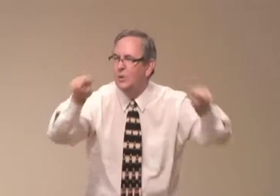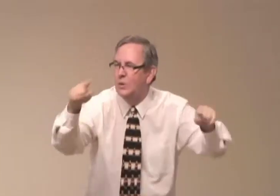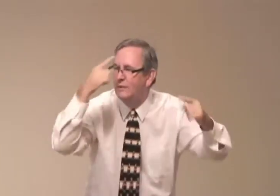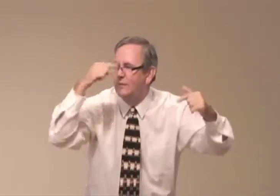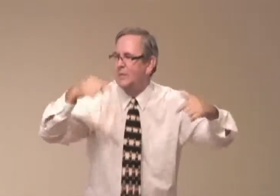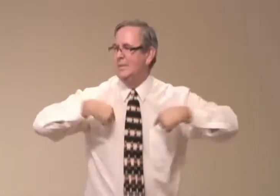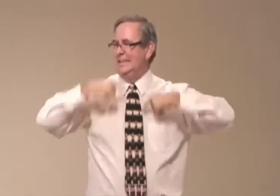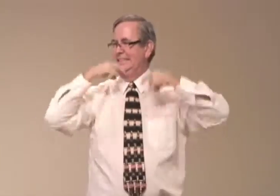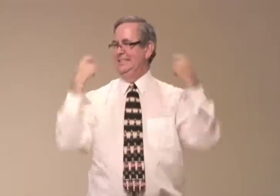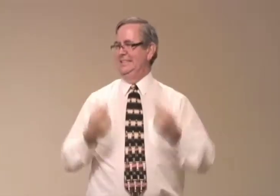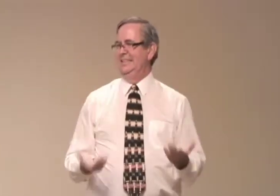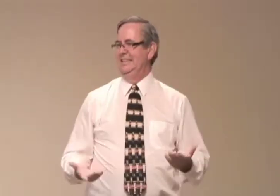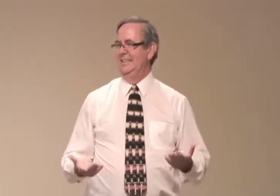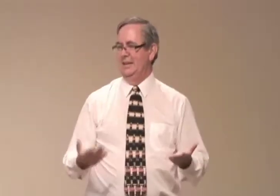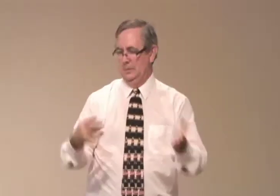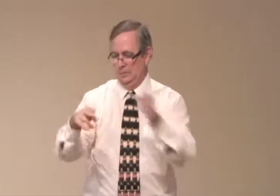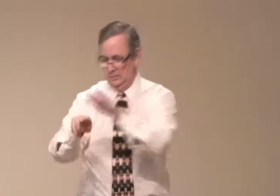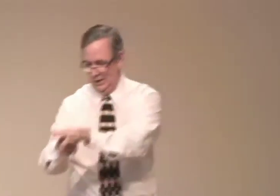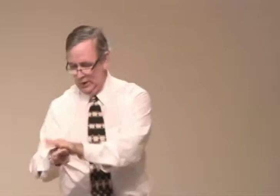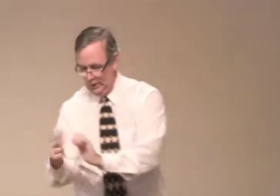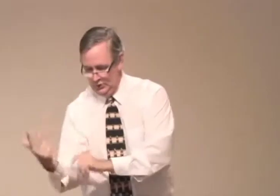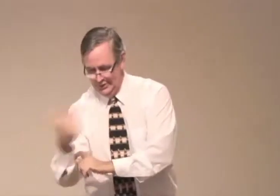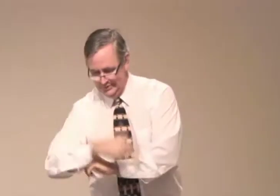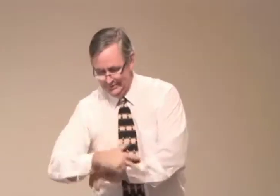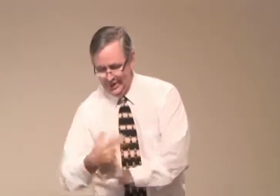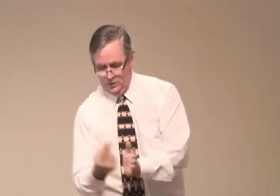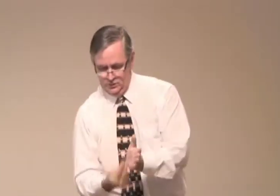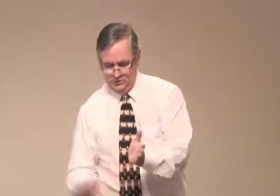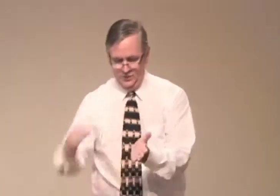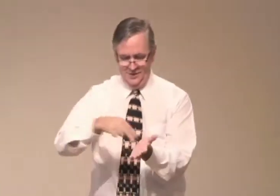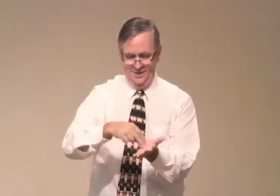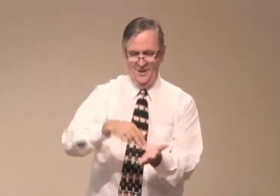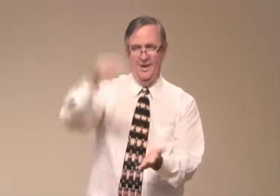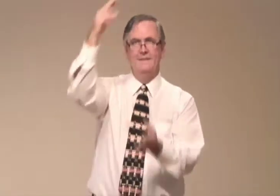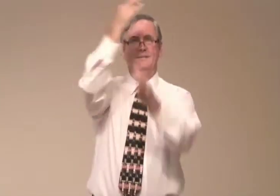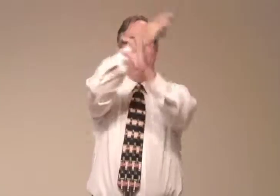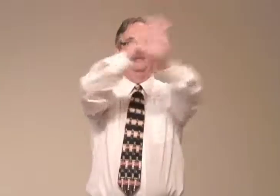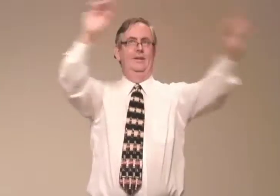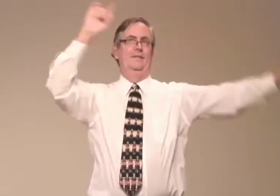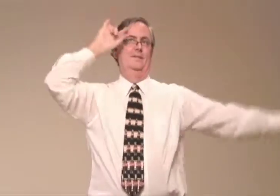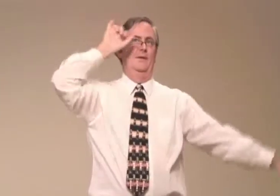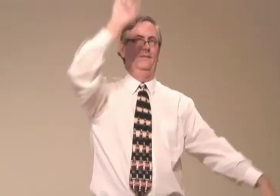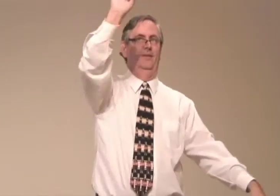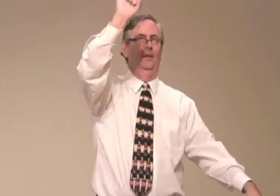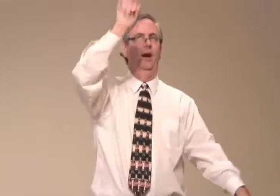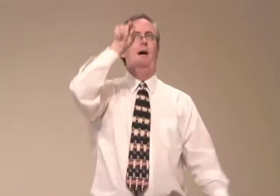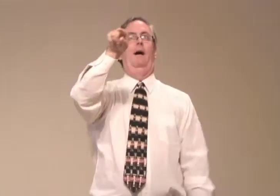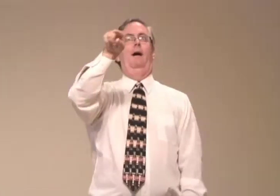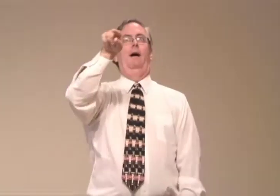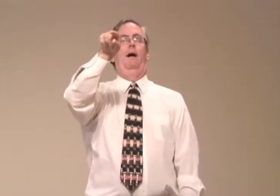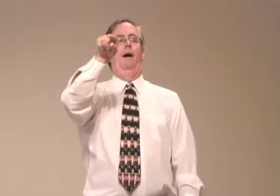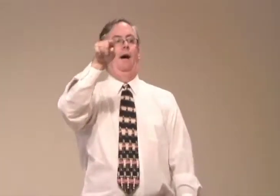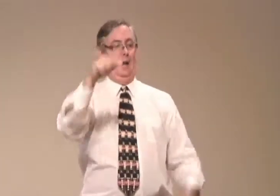crucified for you and I for our sins he was buried and three days later he rose again